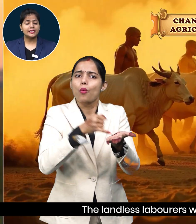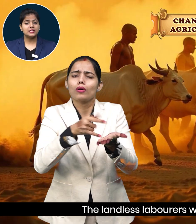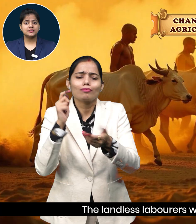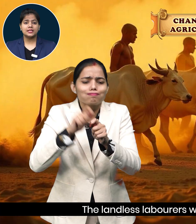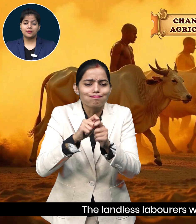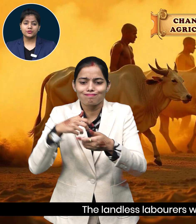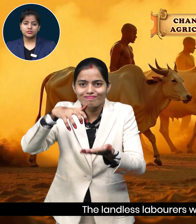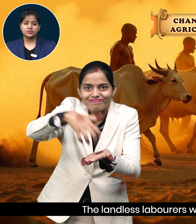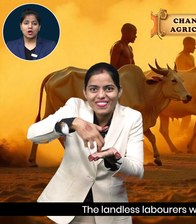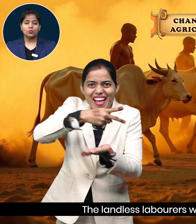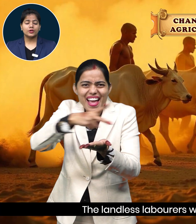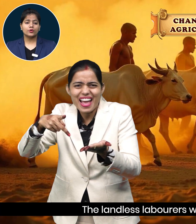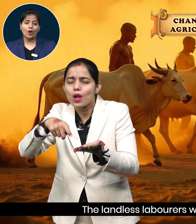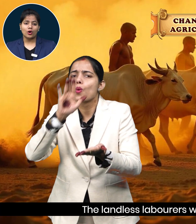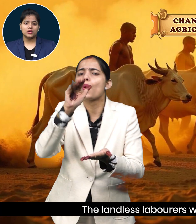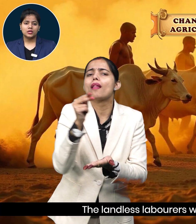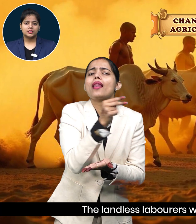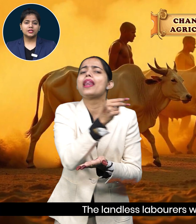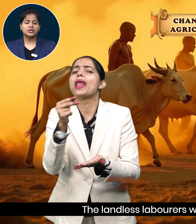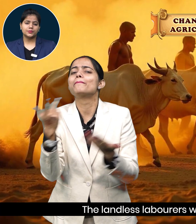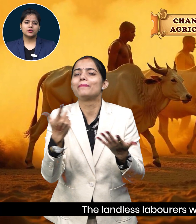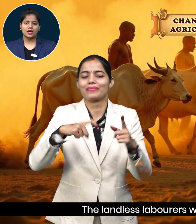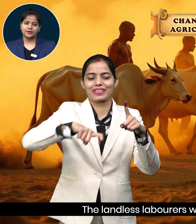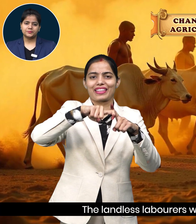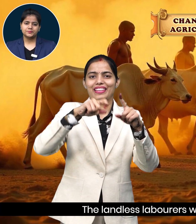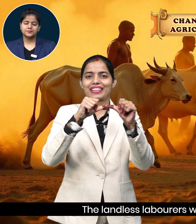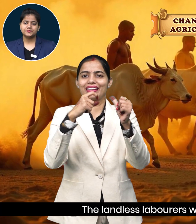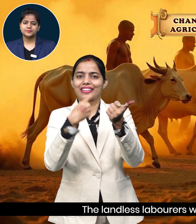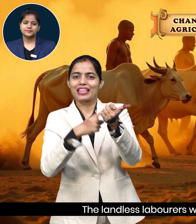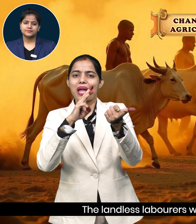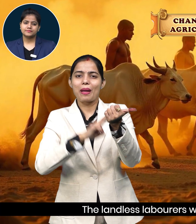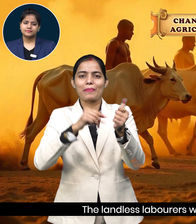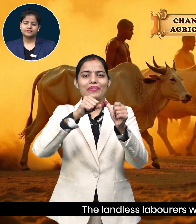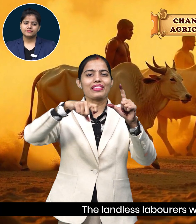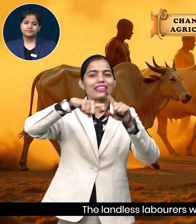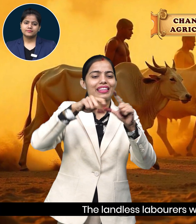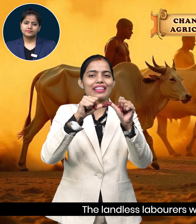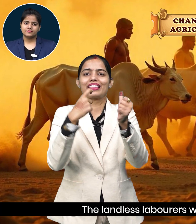The landless laborers were called the karmkara.